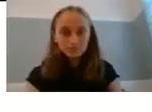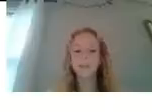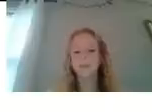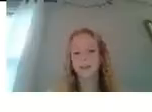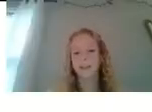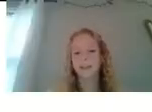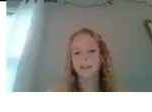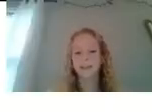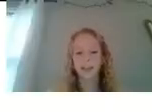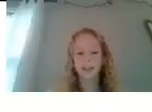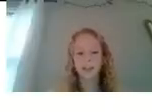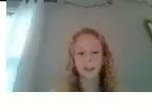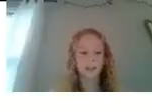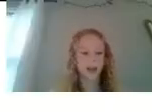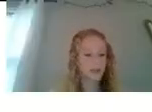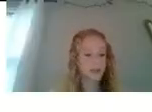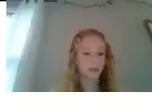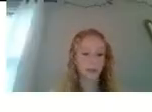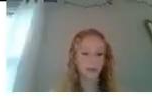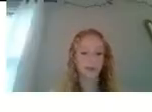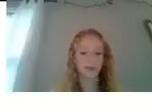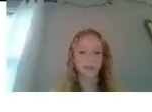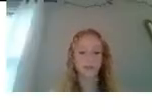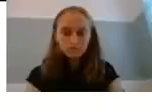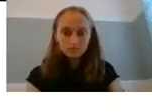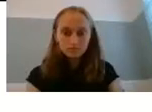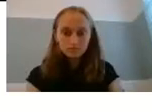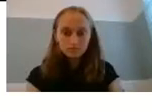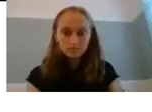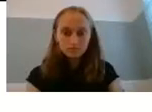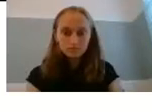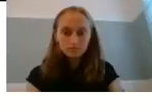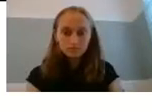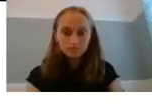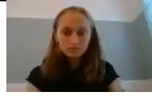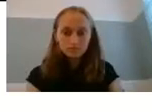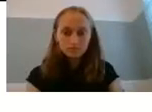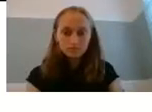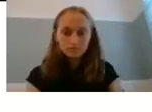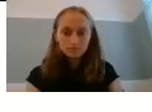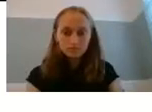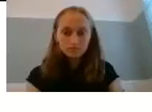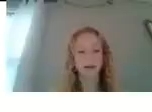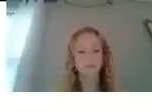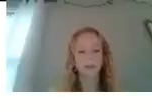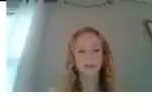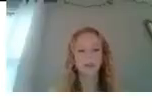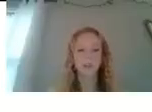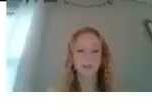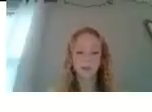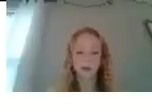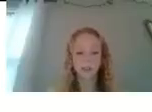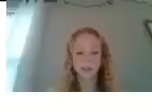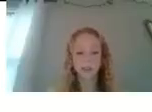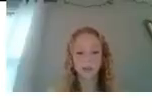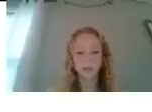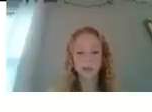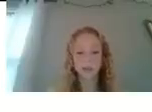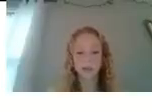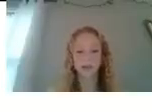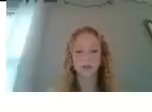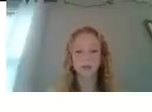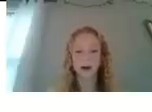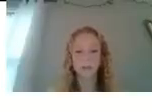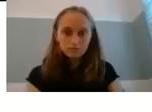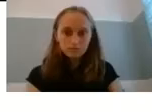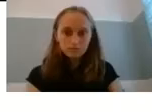important to emphasize that Signed English is not the true language of the deaf culture and that those who identify as culturally deaf find it extremely important to speak